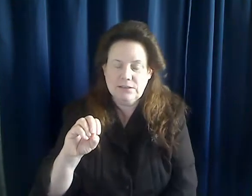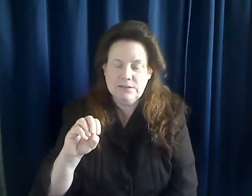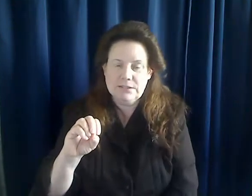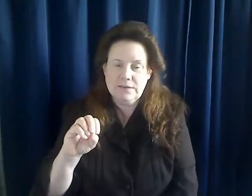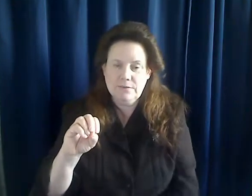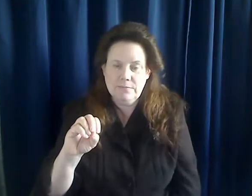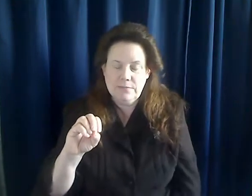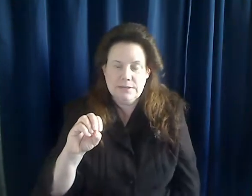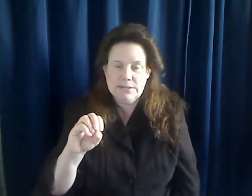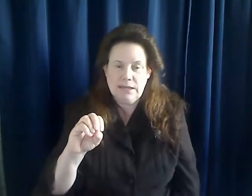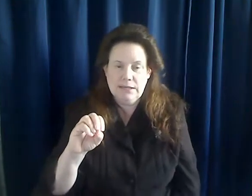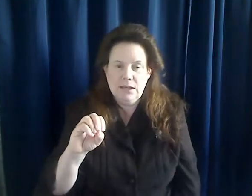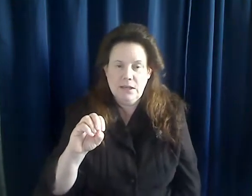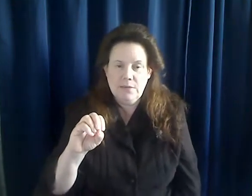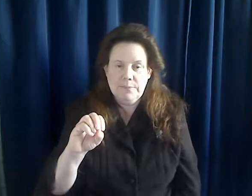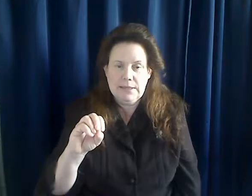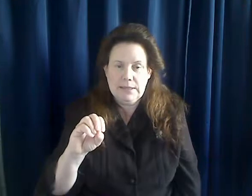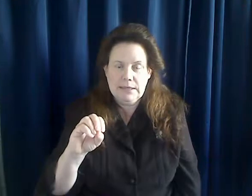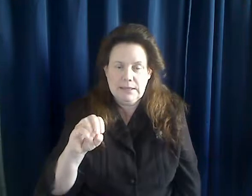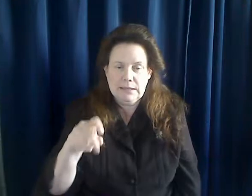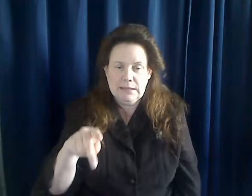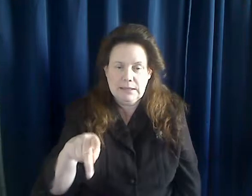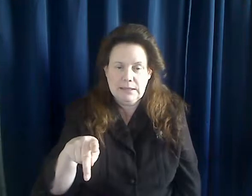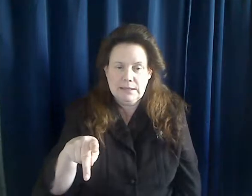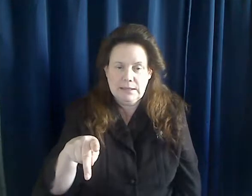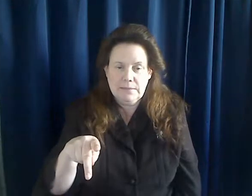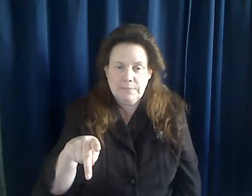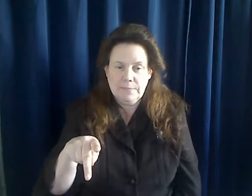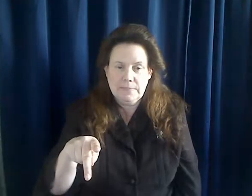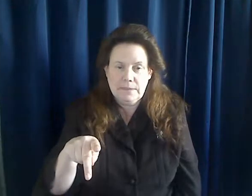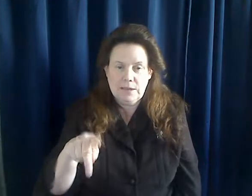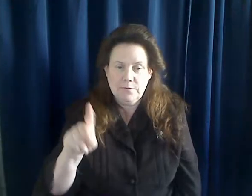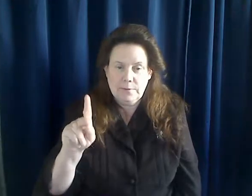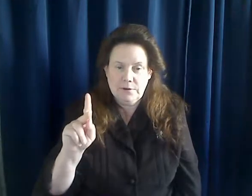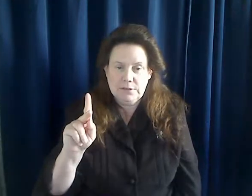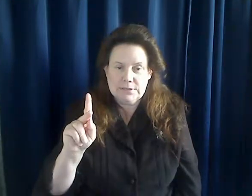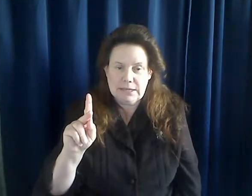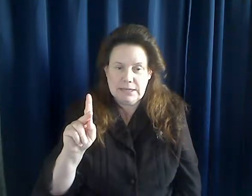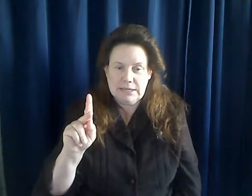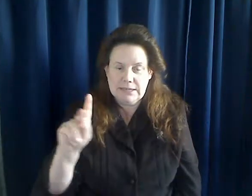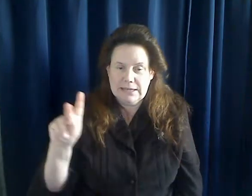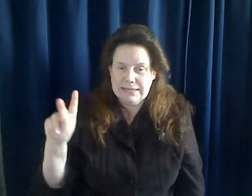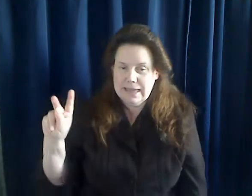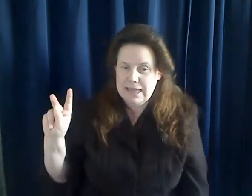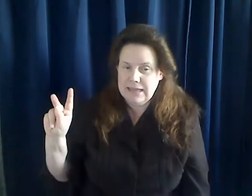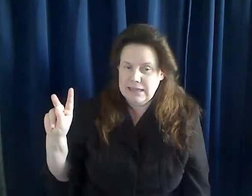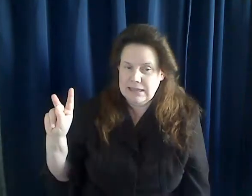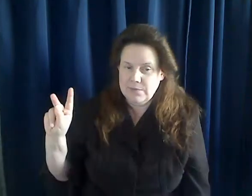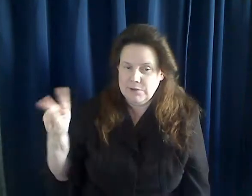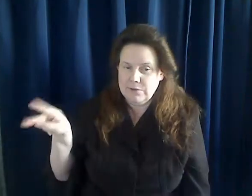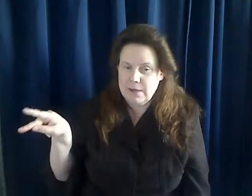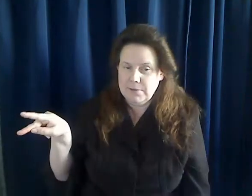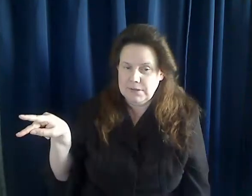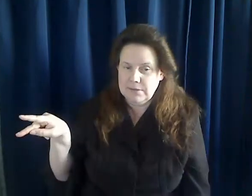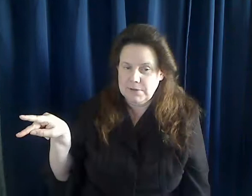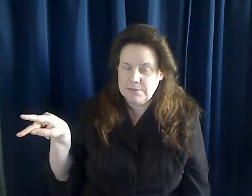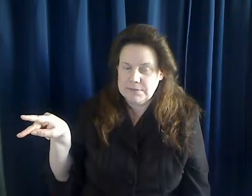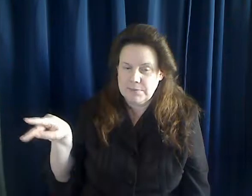looks like from the side. P, and remember it looks like a K, and we drop it, and it becomes a